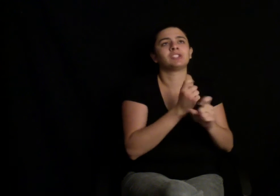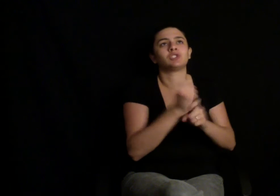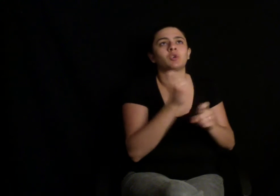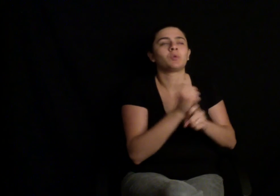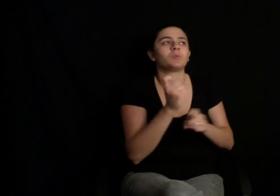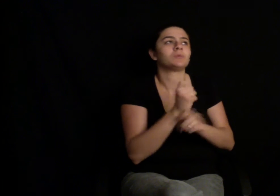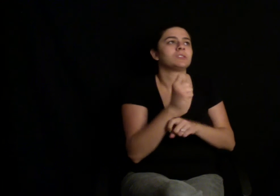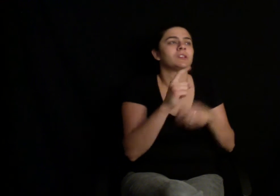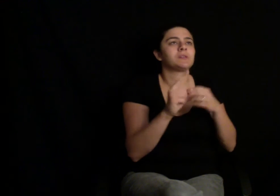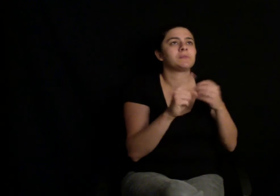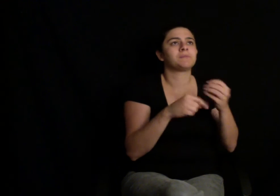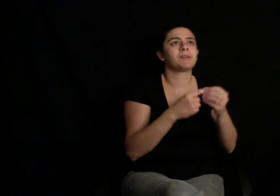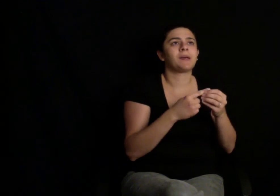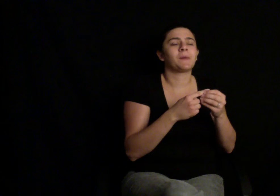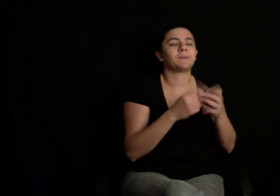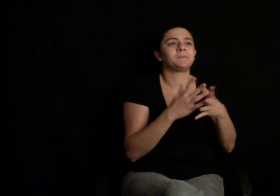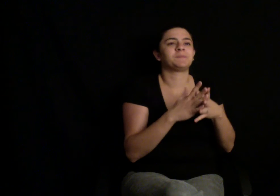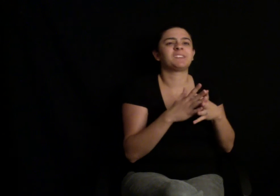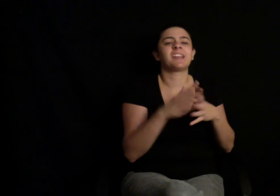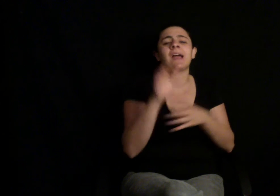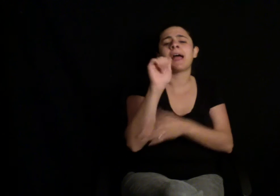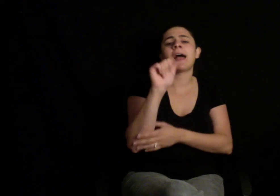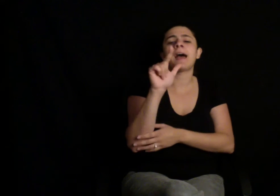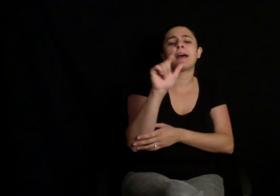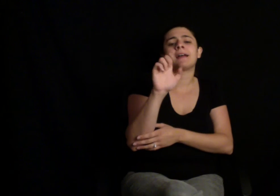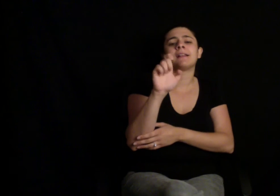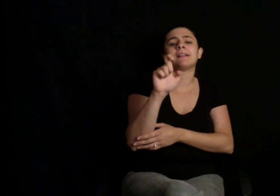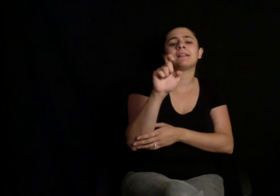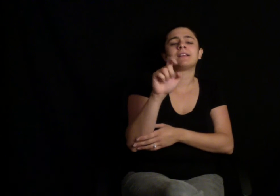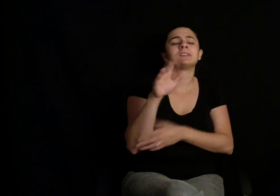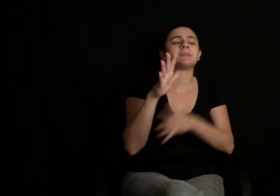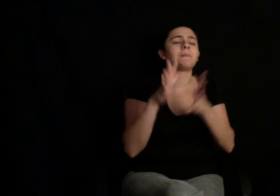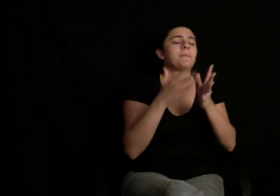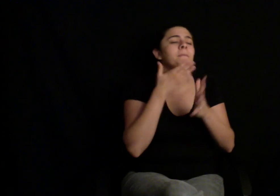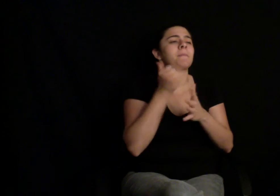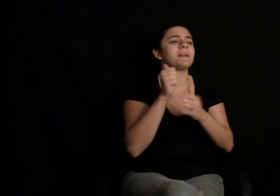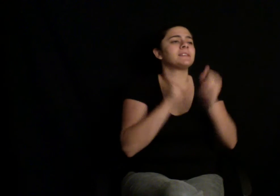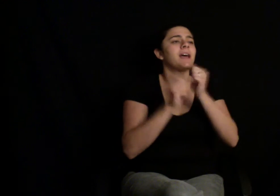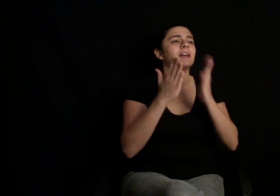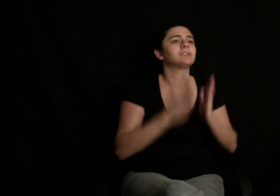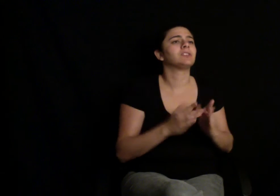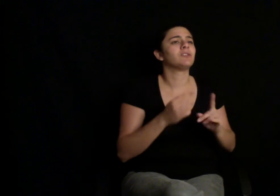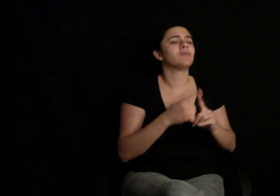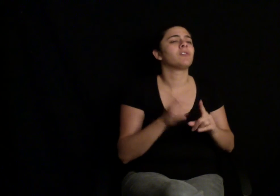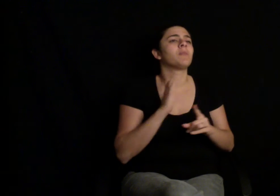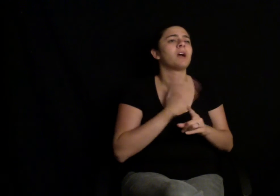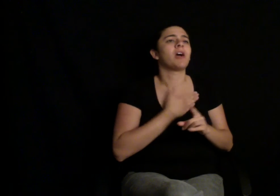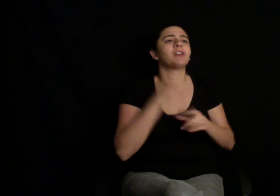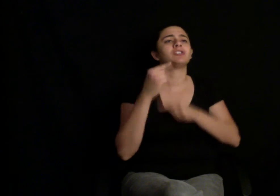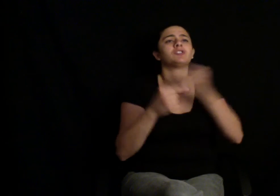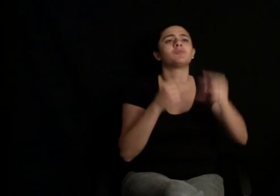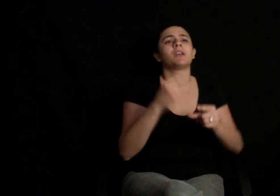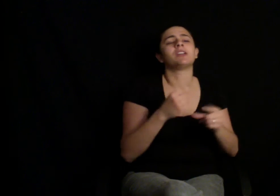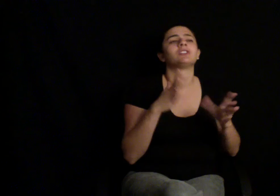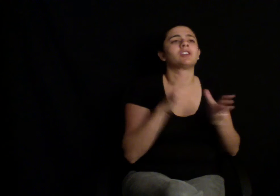was great as Mill Grove football player number 53 in Perks of Being a Wallflower and Guys Standing in Background